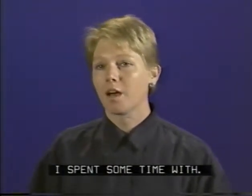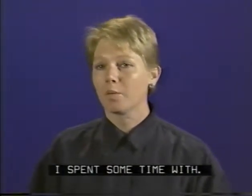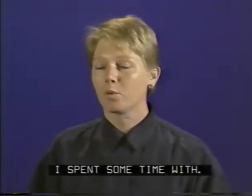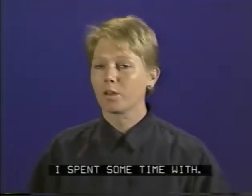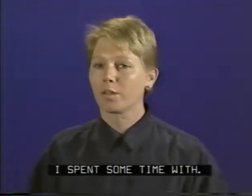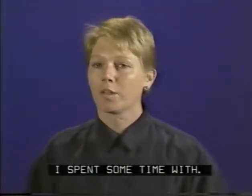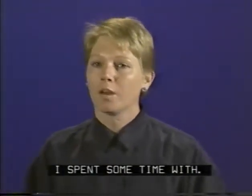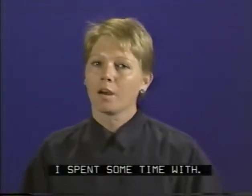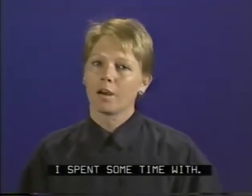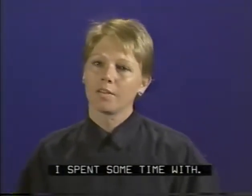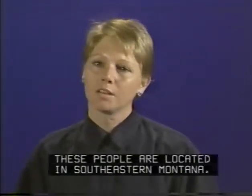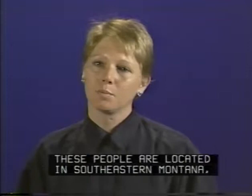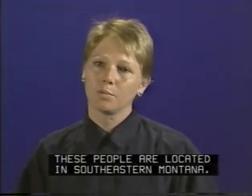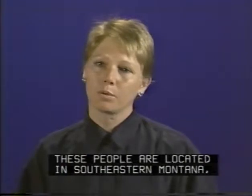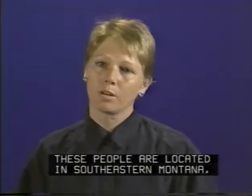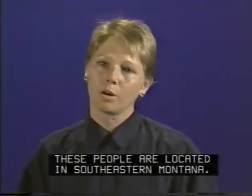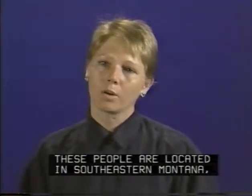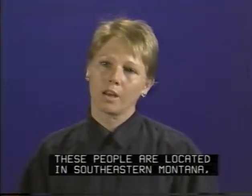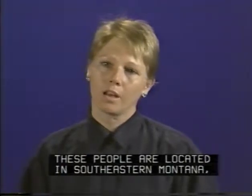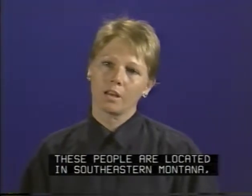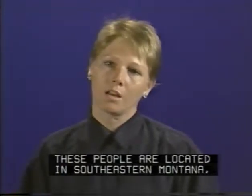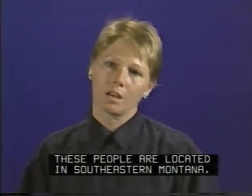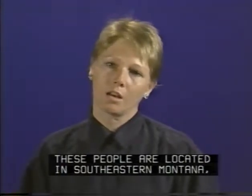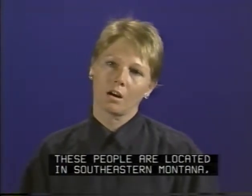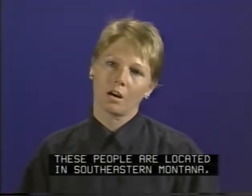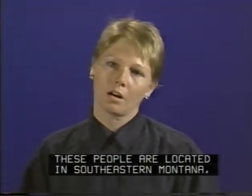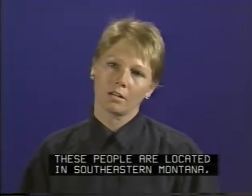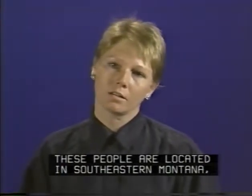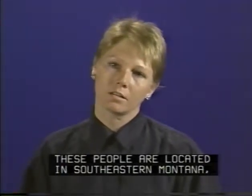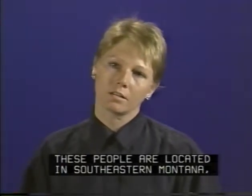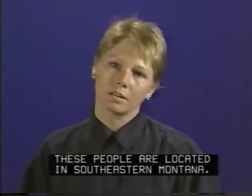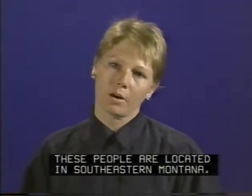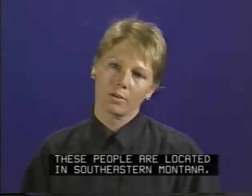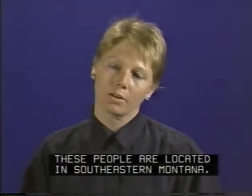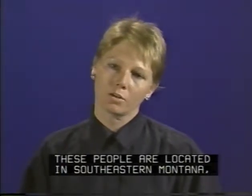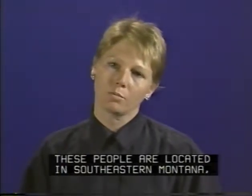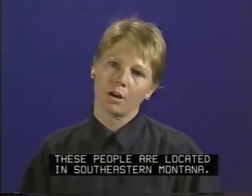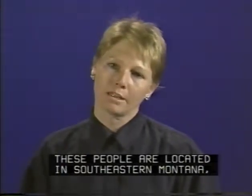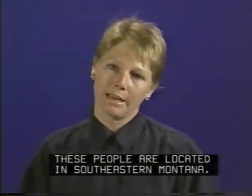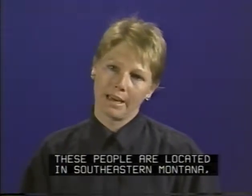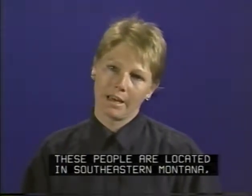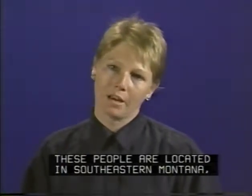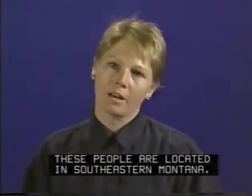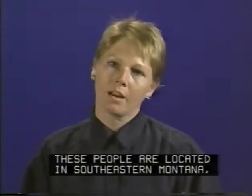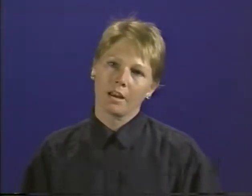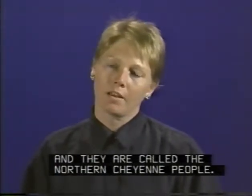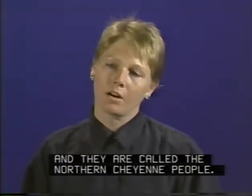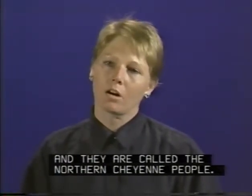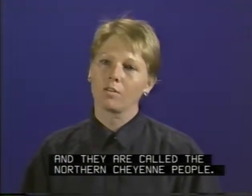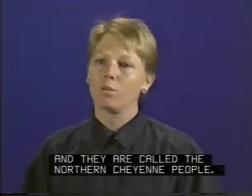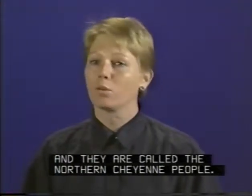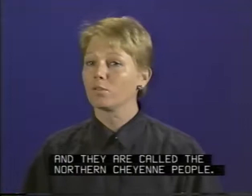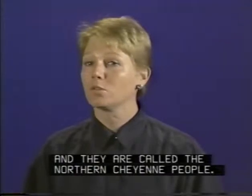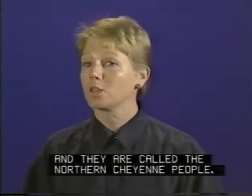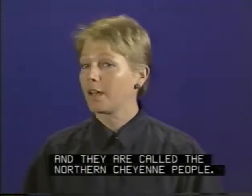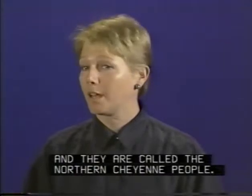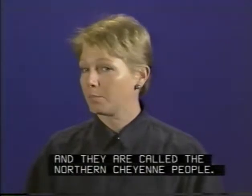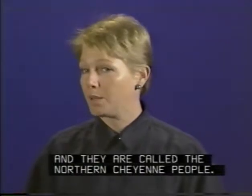time with. These people are located in southeastern Montana, and they are called the Northern Cheyenne